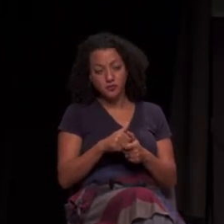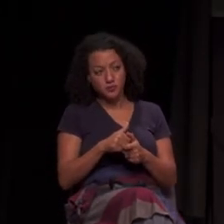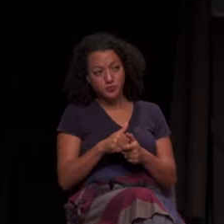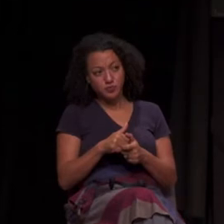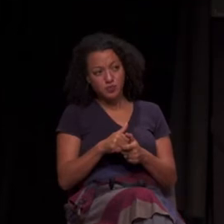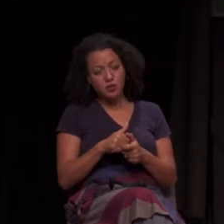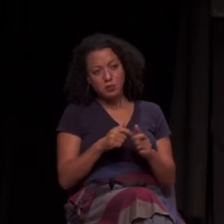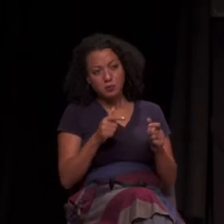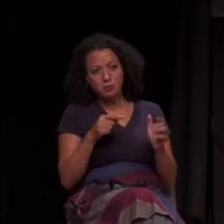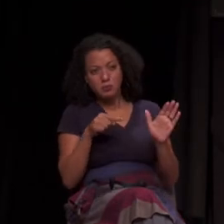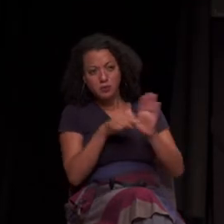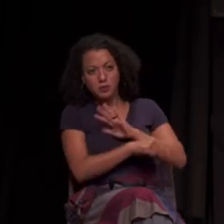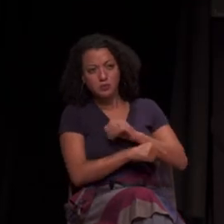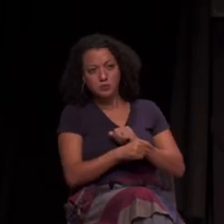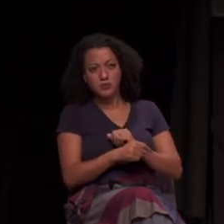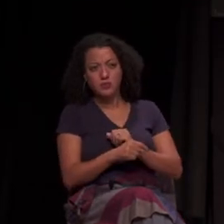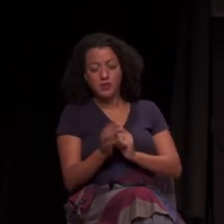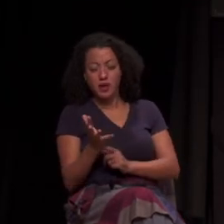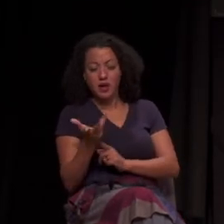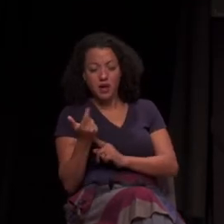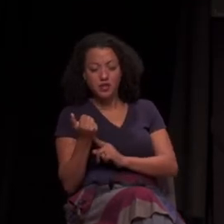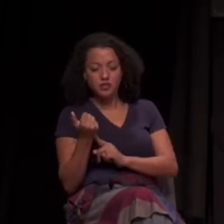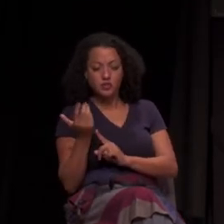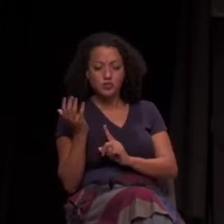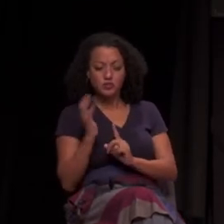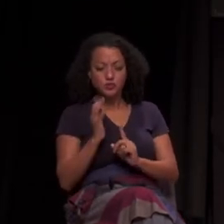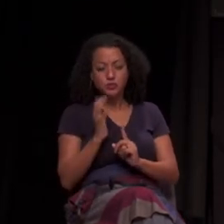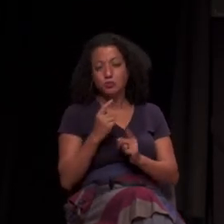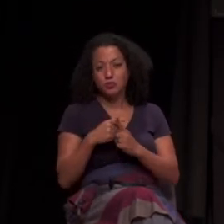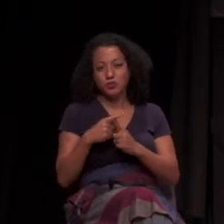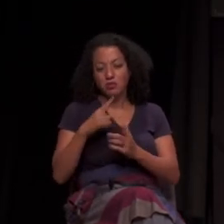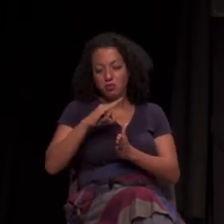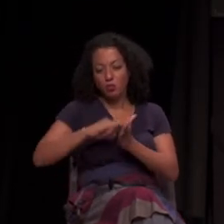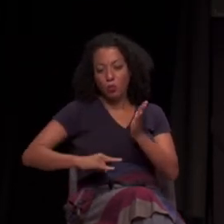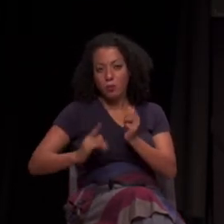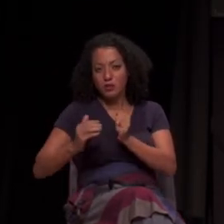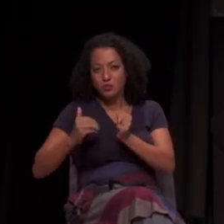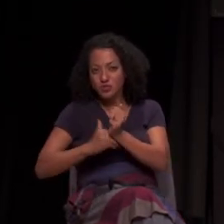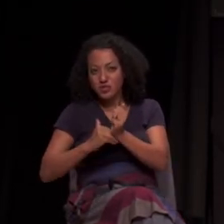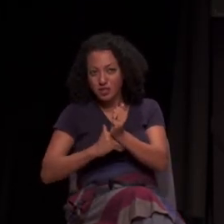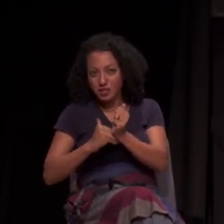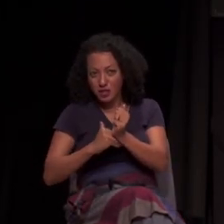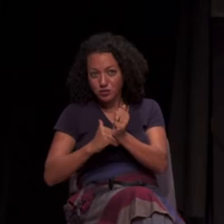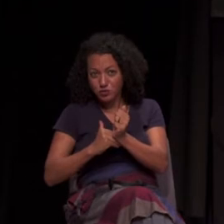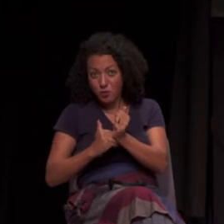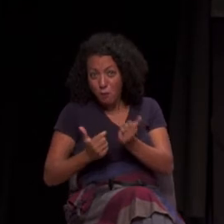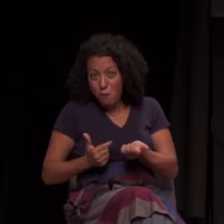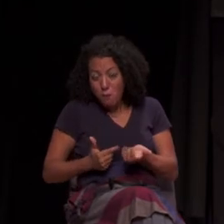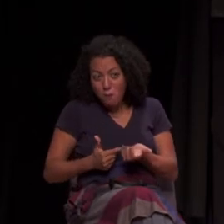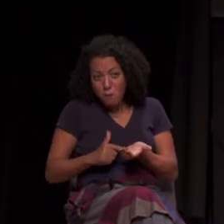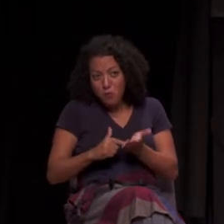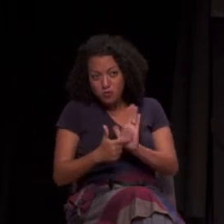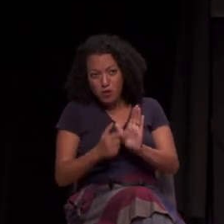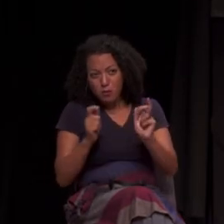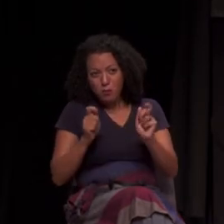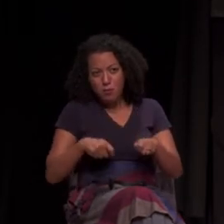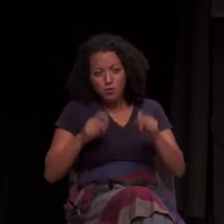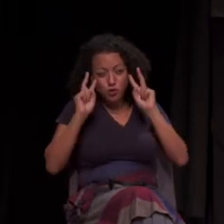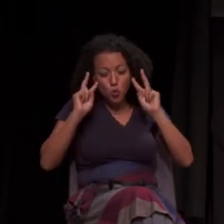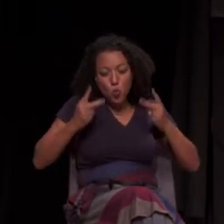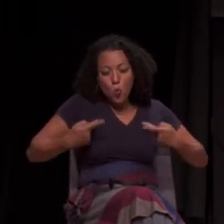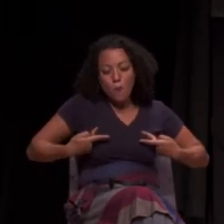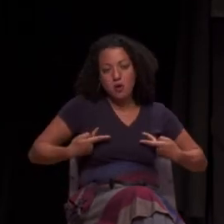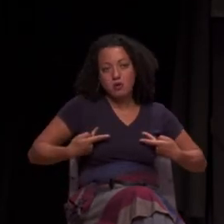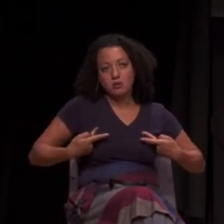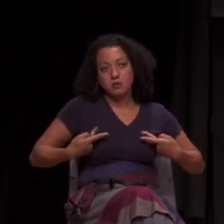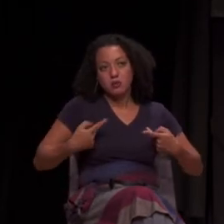Até que ponto a interferência artística sobre documentos secretos pode humanizar, acho que é isso que está escrito, uma história tão